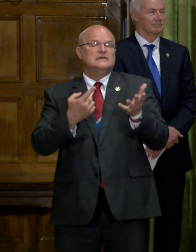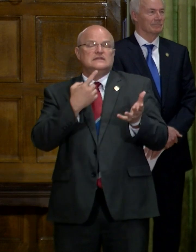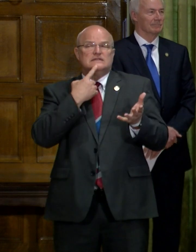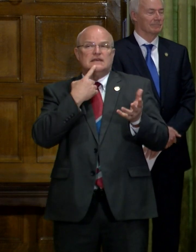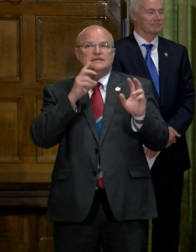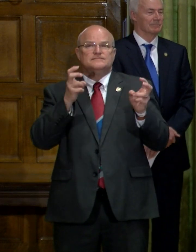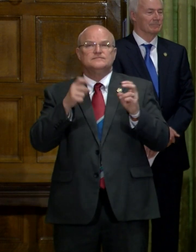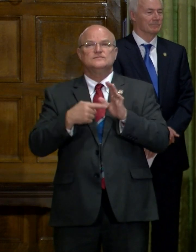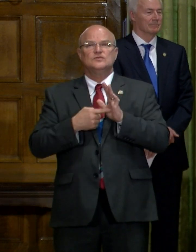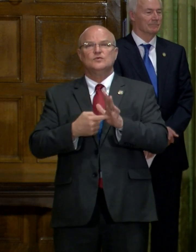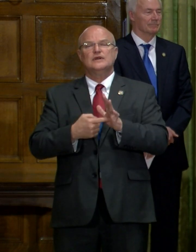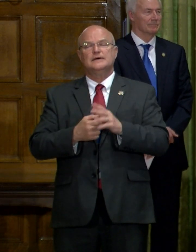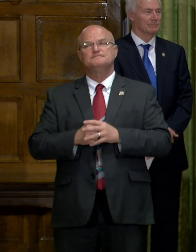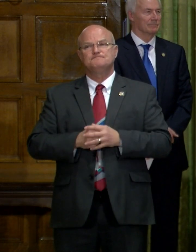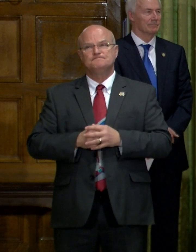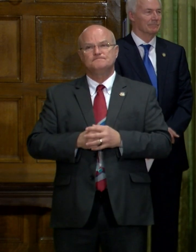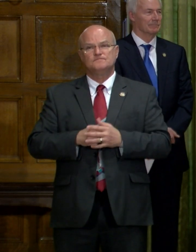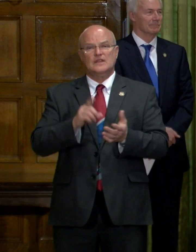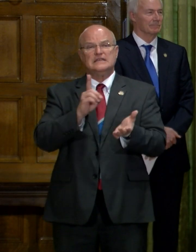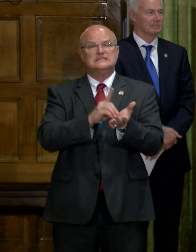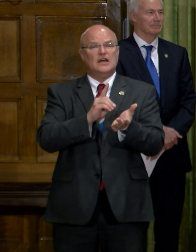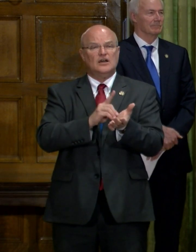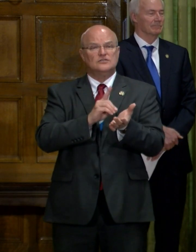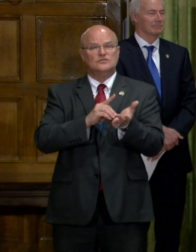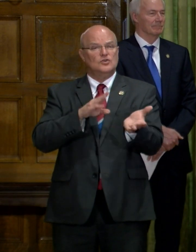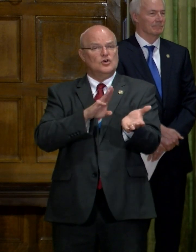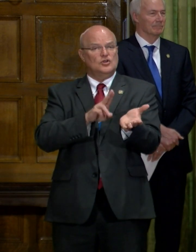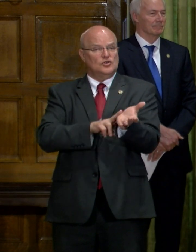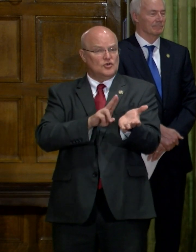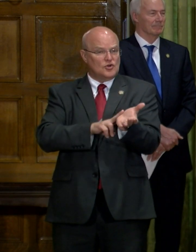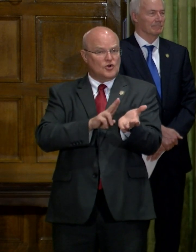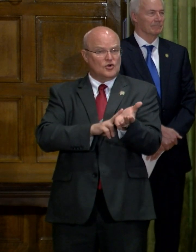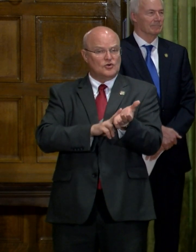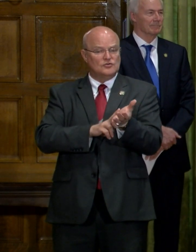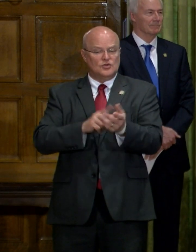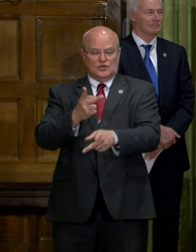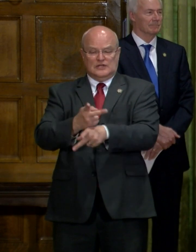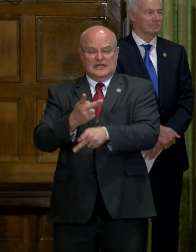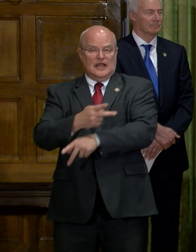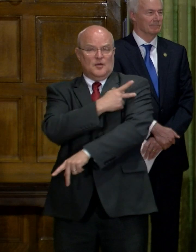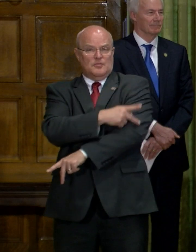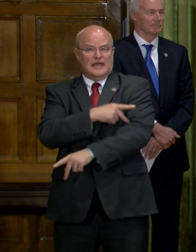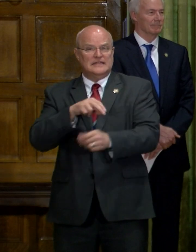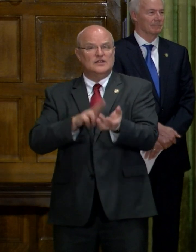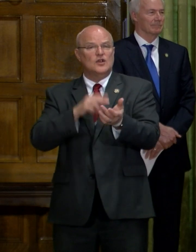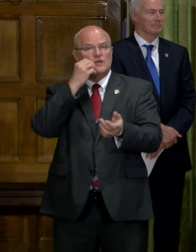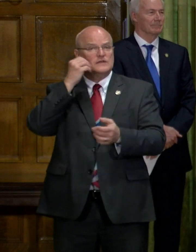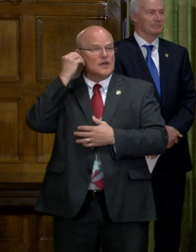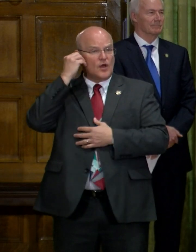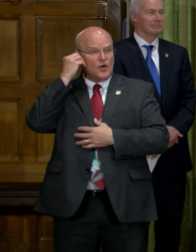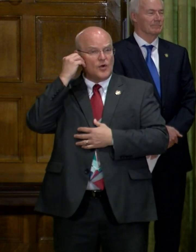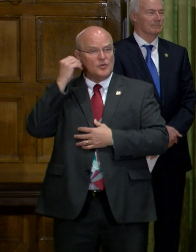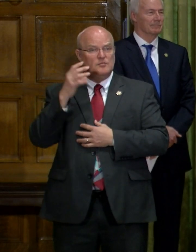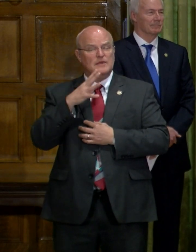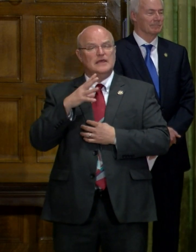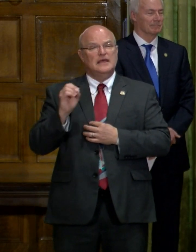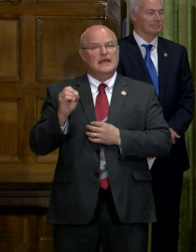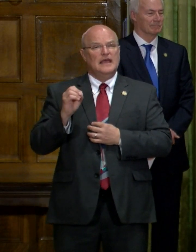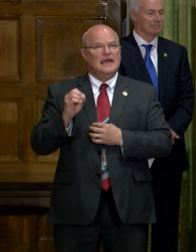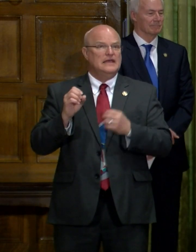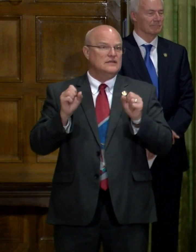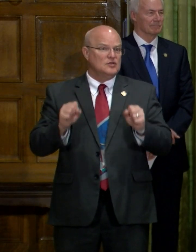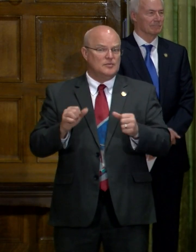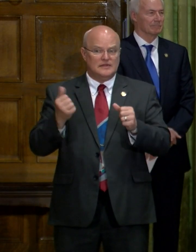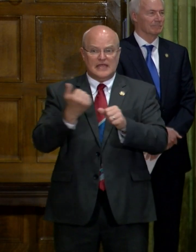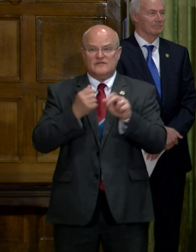were a doctor, a nurse, or caring for patients in a nursing home, and it